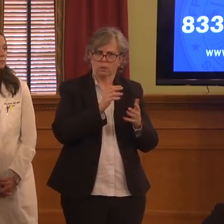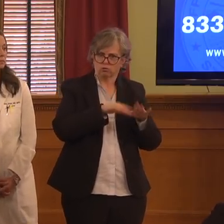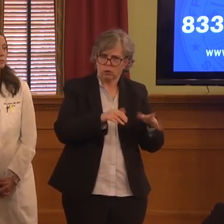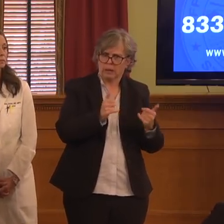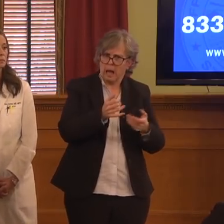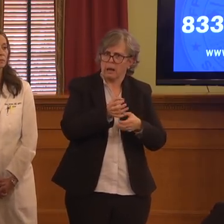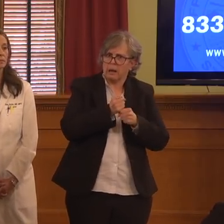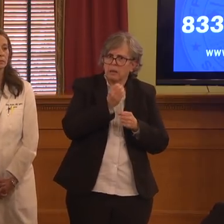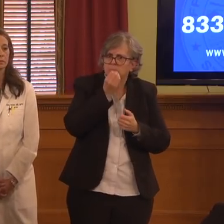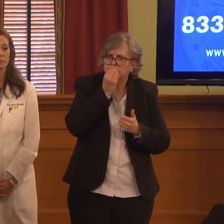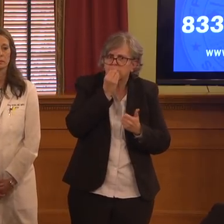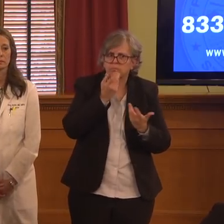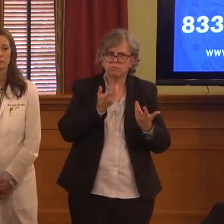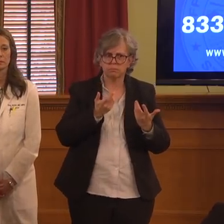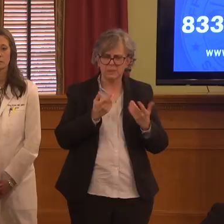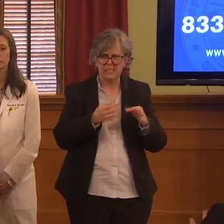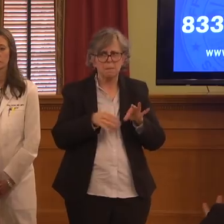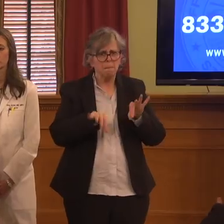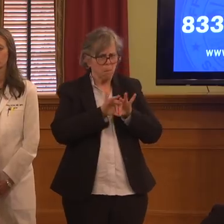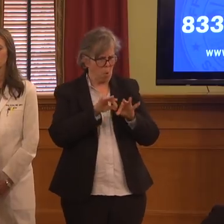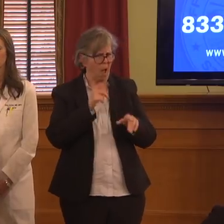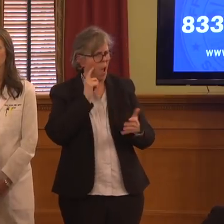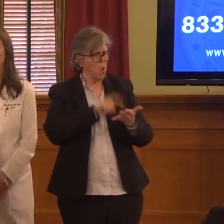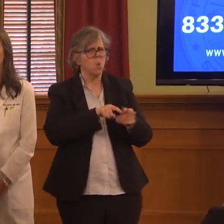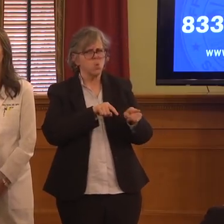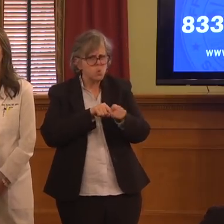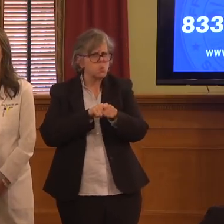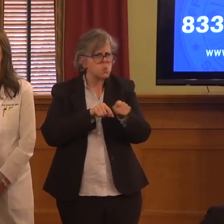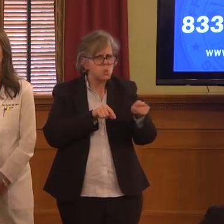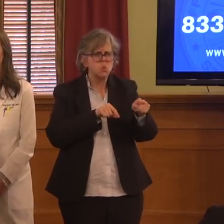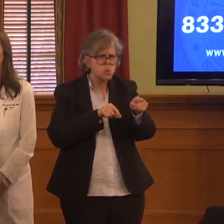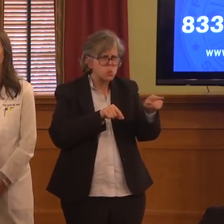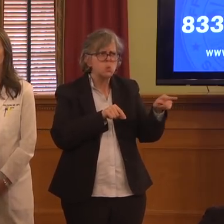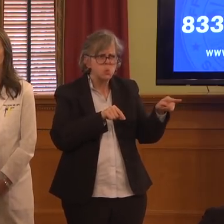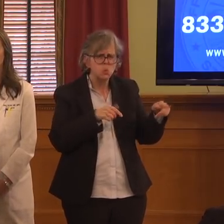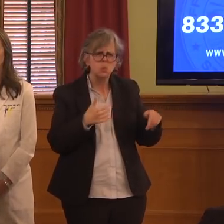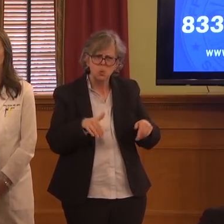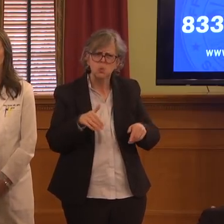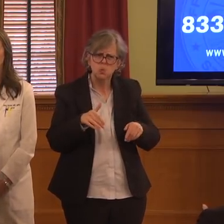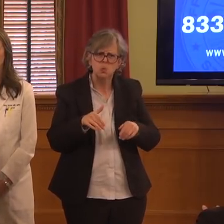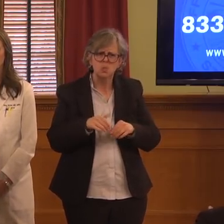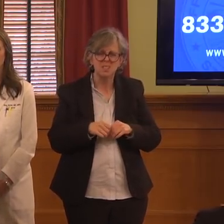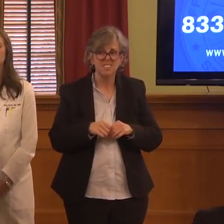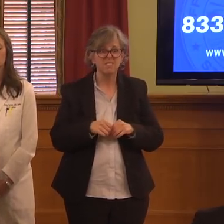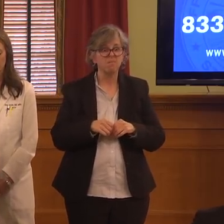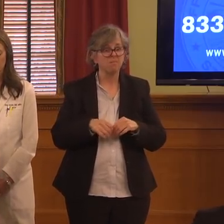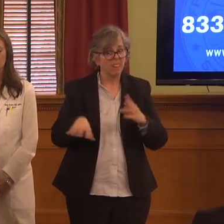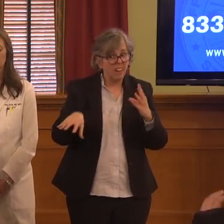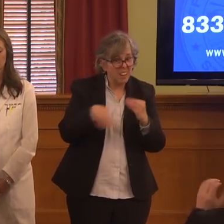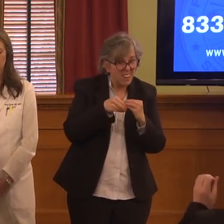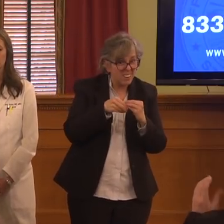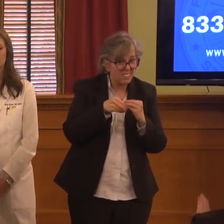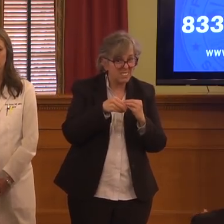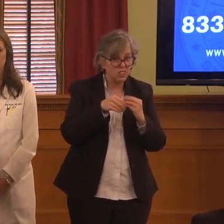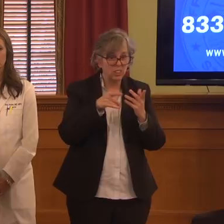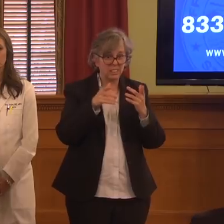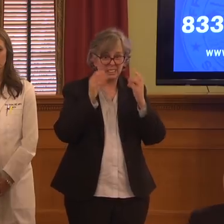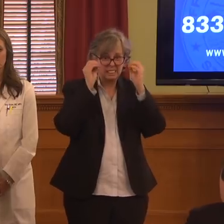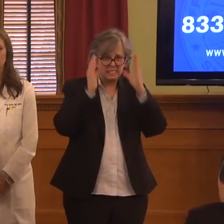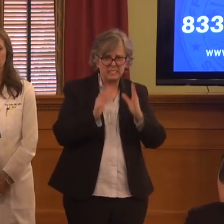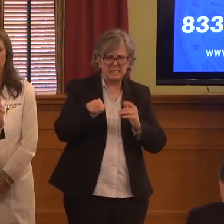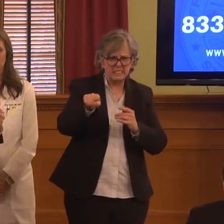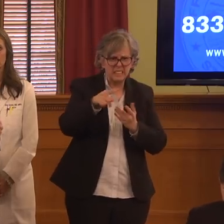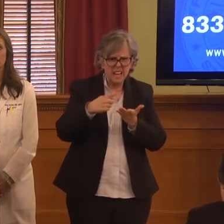Those are things that are important. We also know that educators have been planning and talking about this to see how